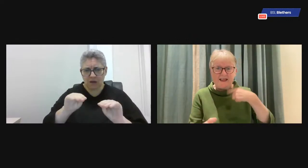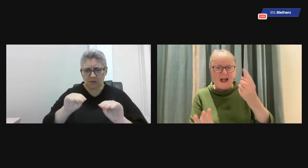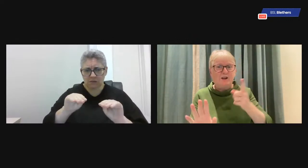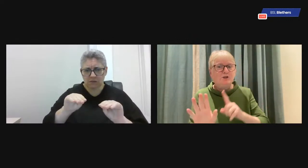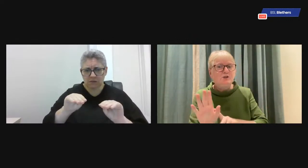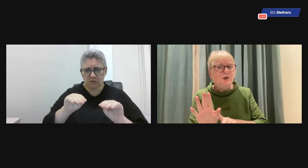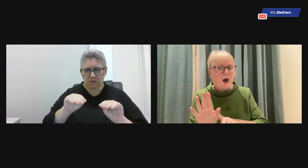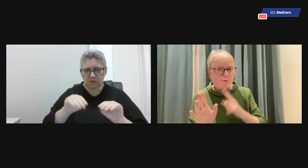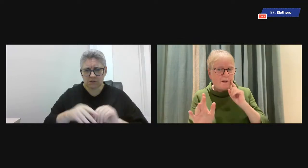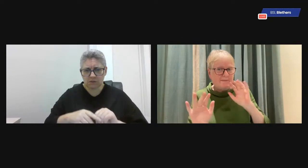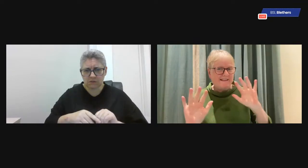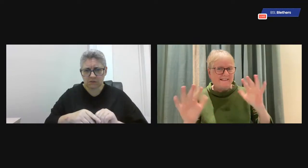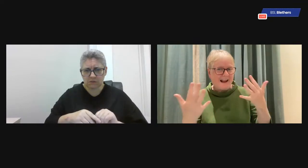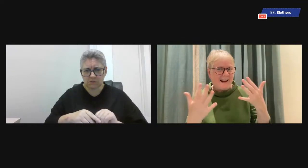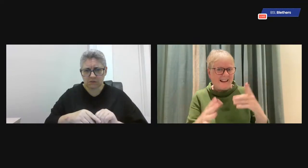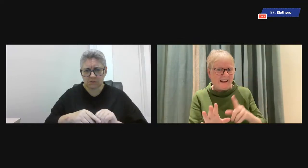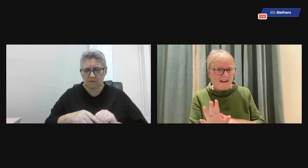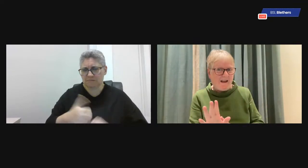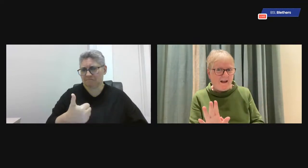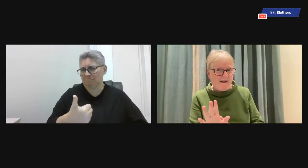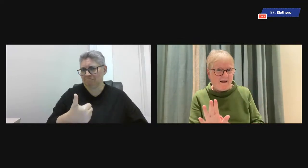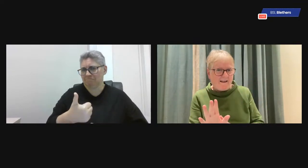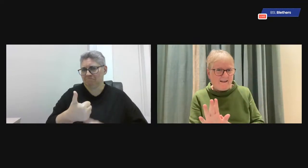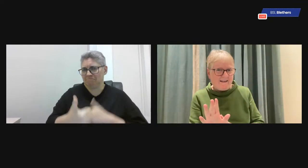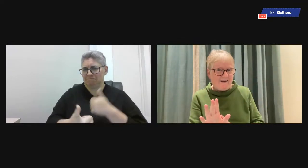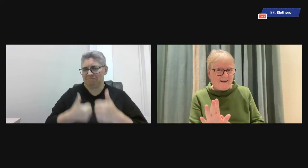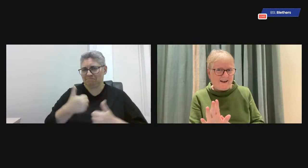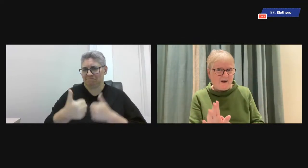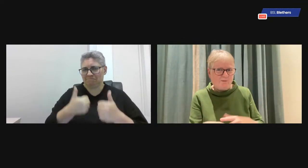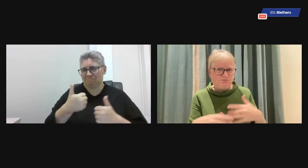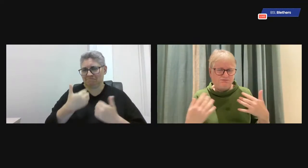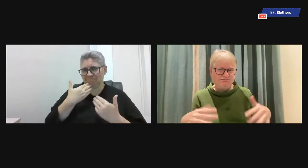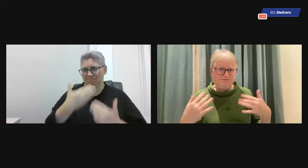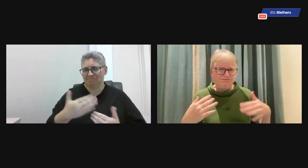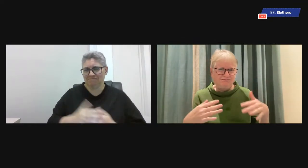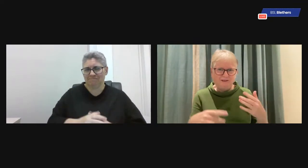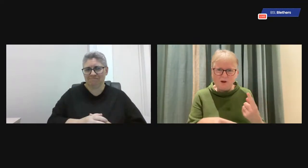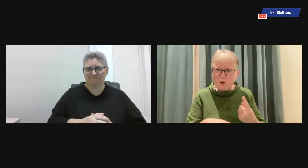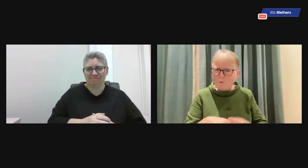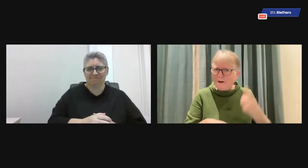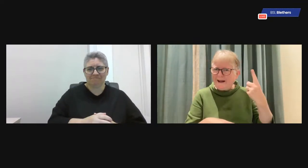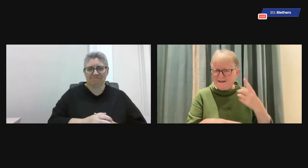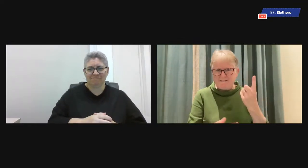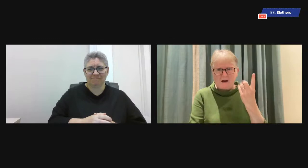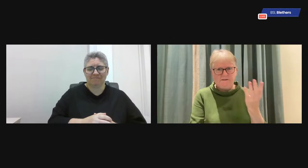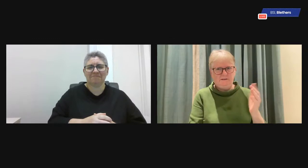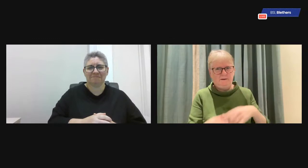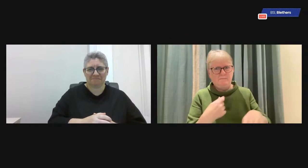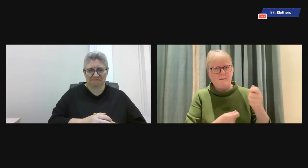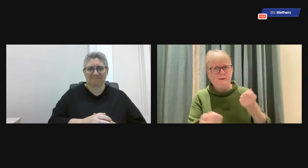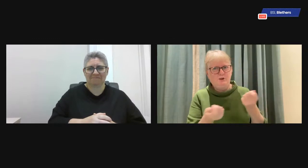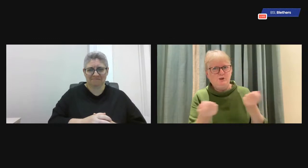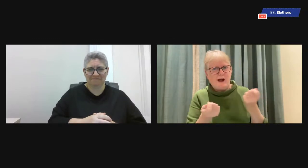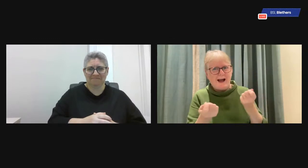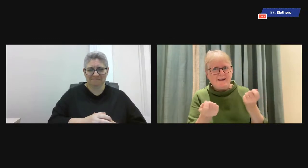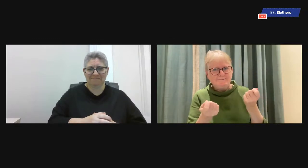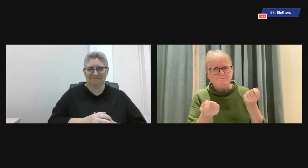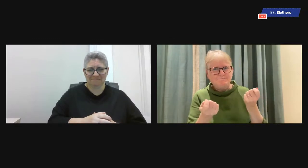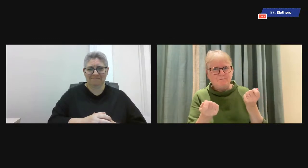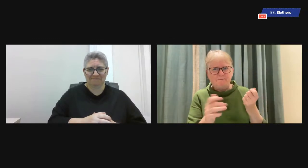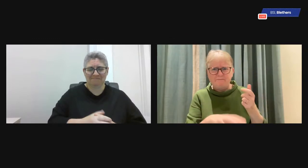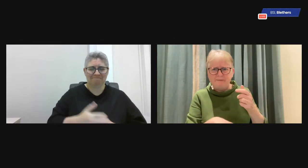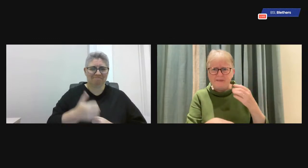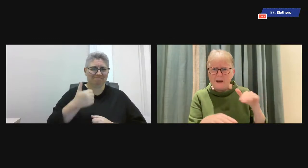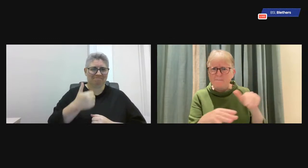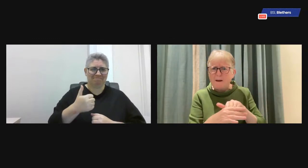of the association? Next year will be my 10th year, my decade. Congrats. Wow, time flies,